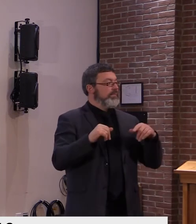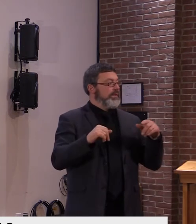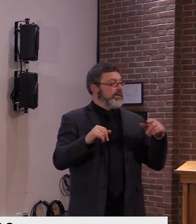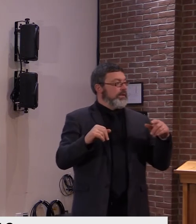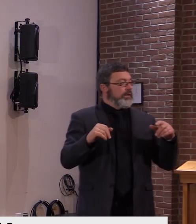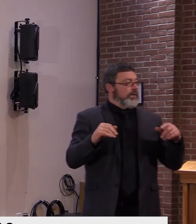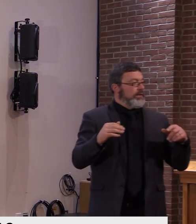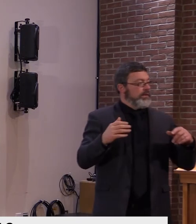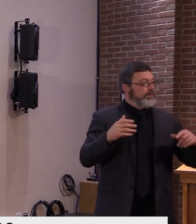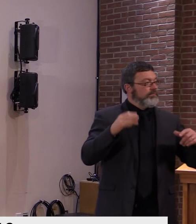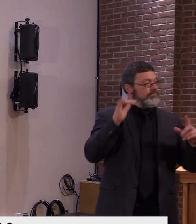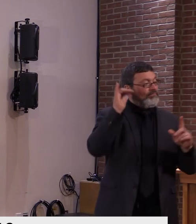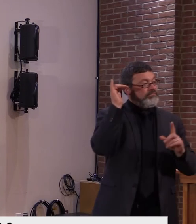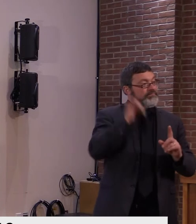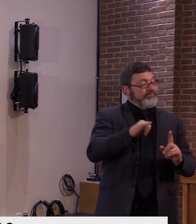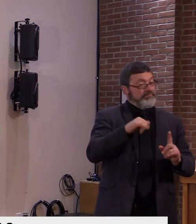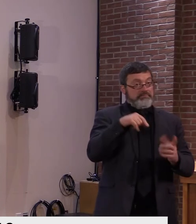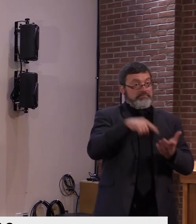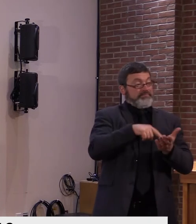somebody who is sending